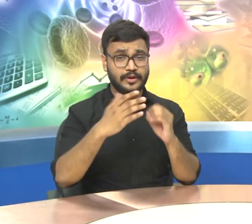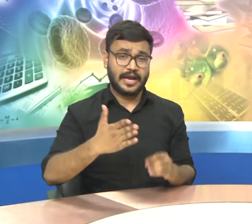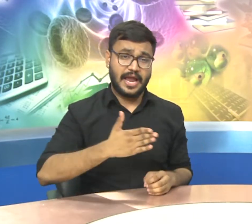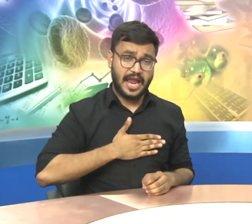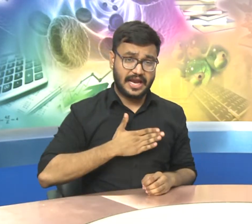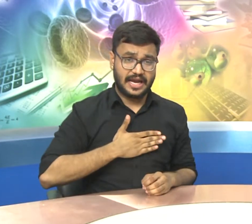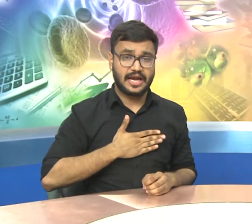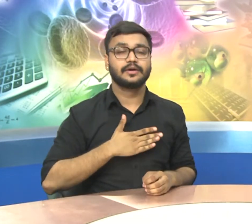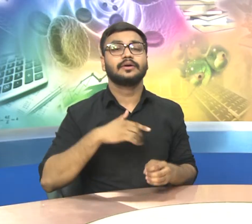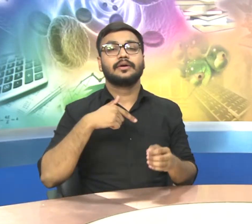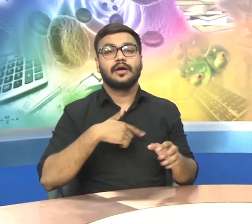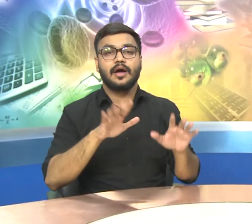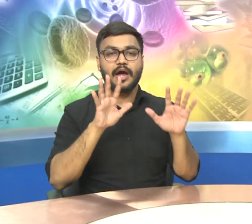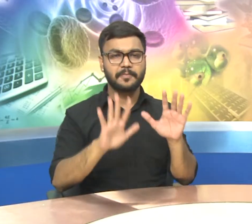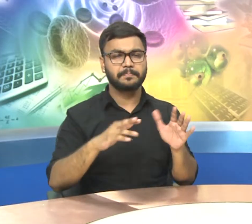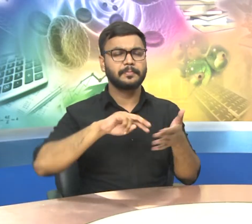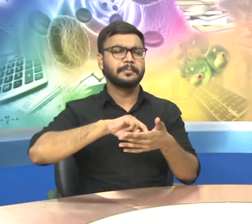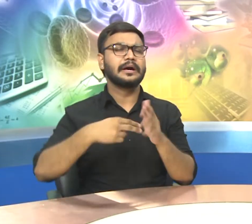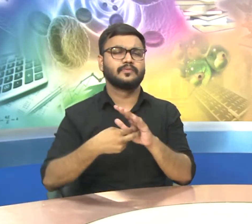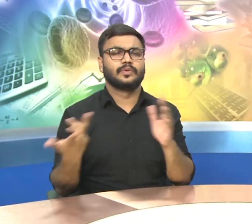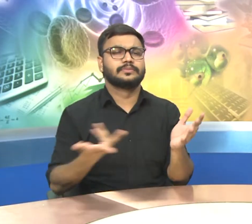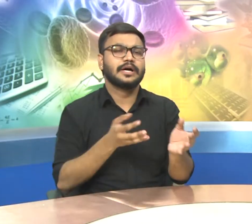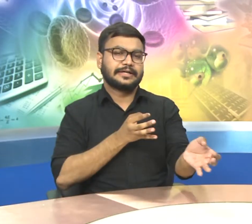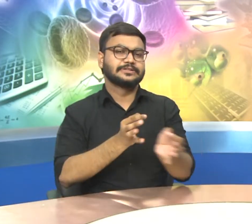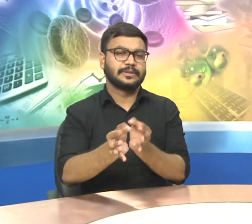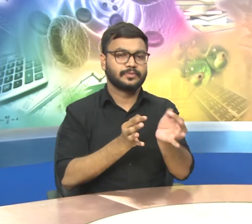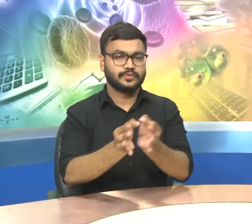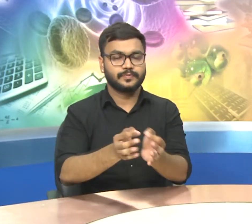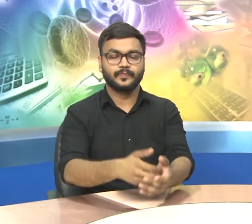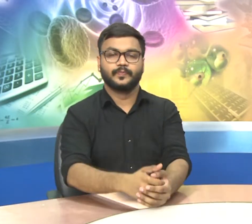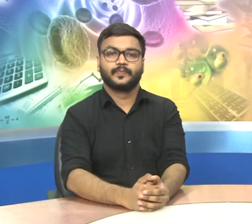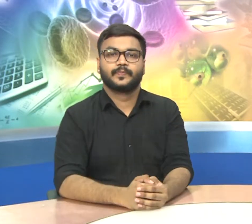And the second component is biotic component.